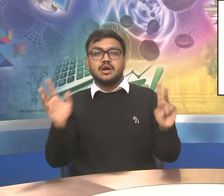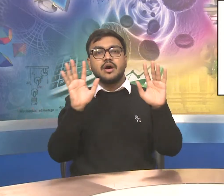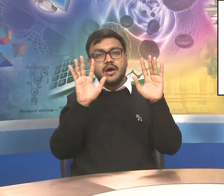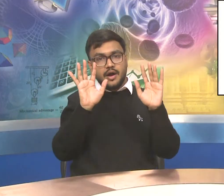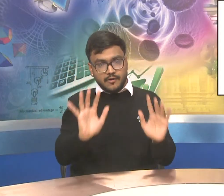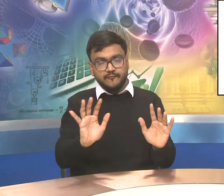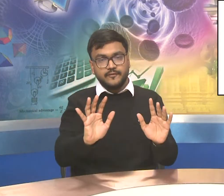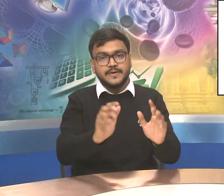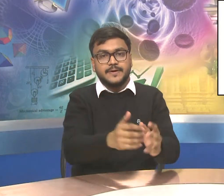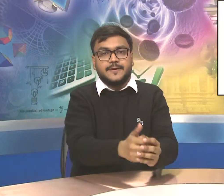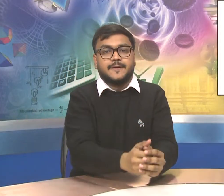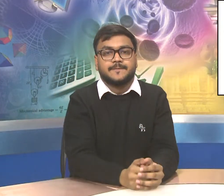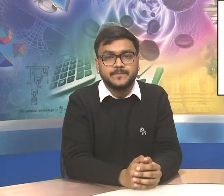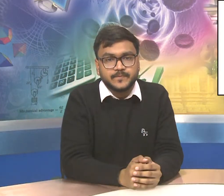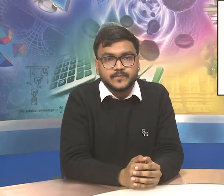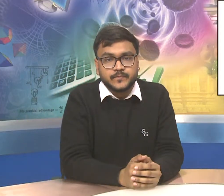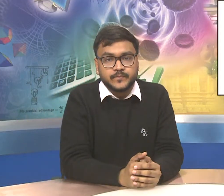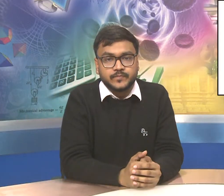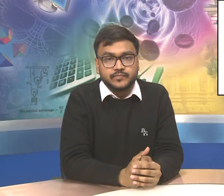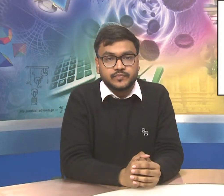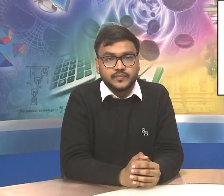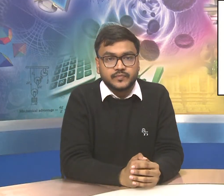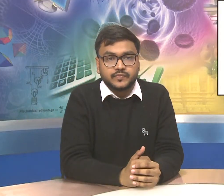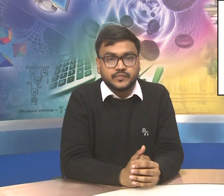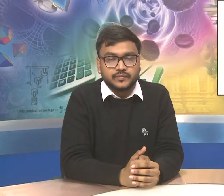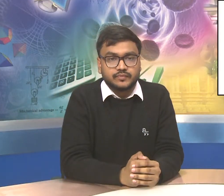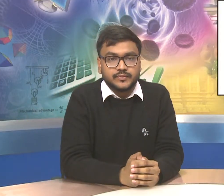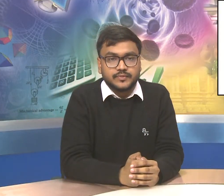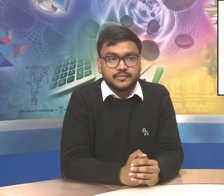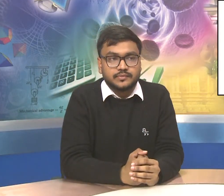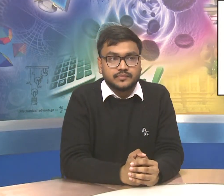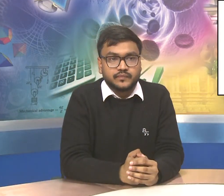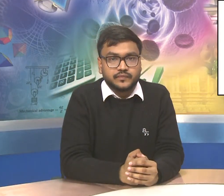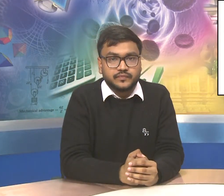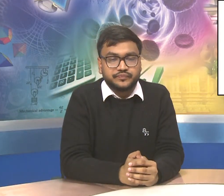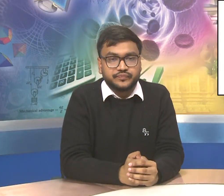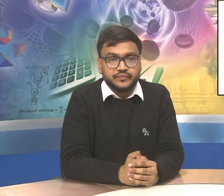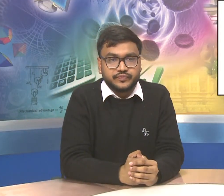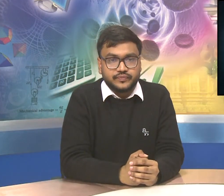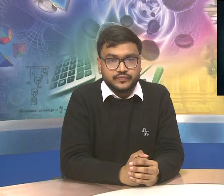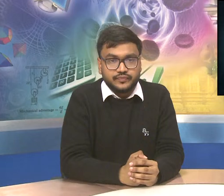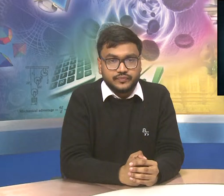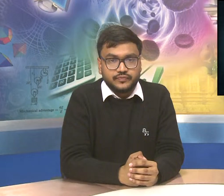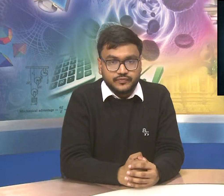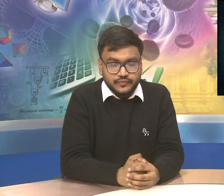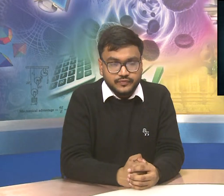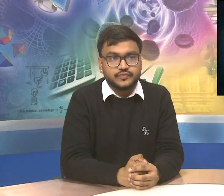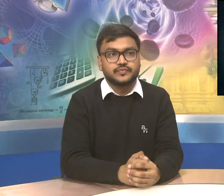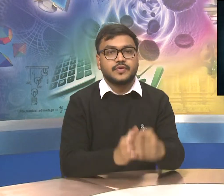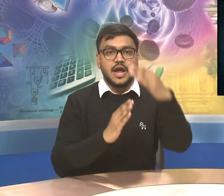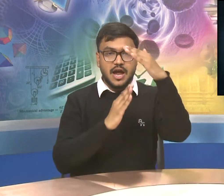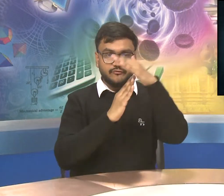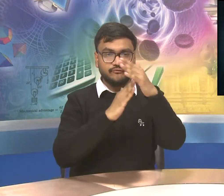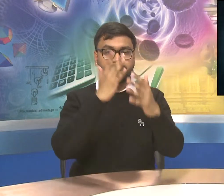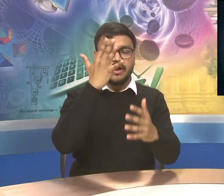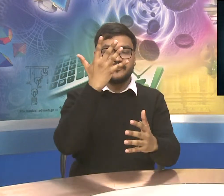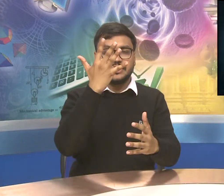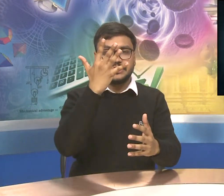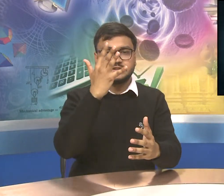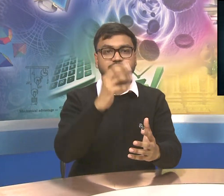preparation of publicity material, evaluation and reference section. Let's take a short break.